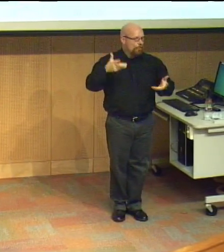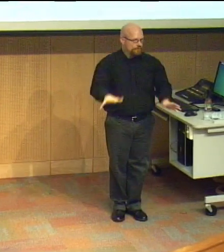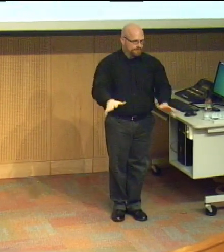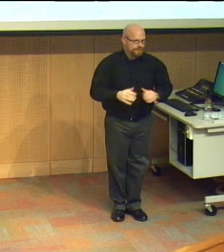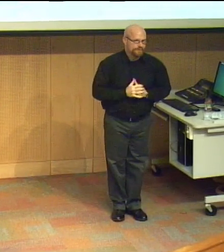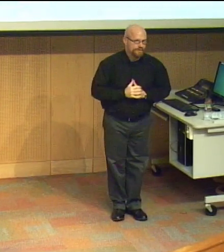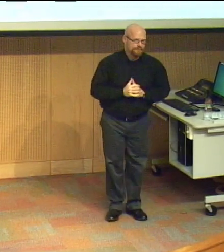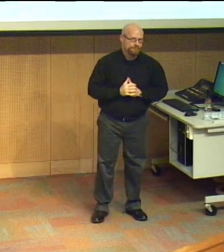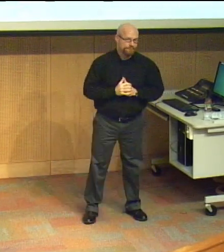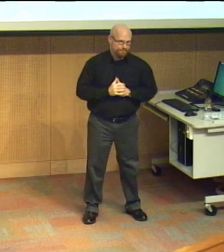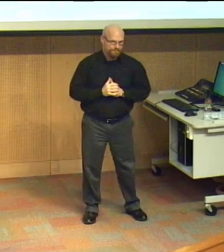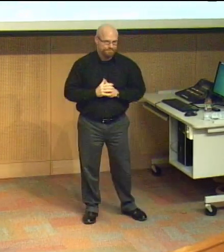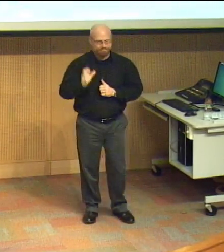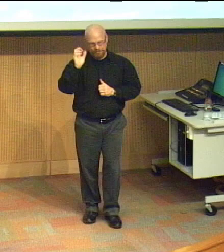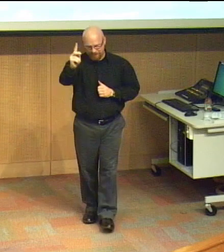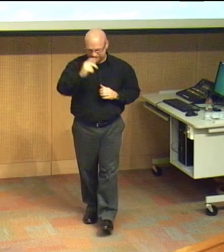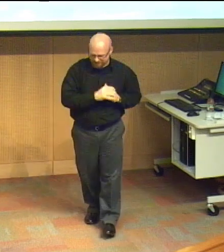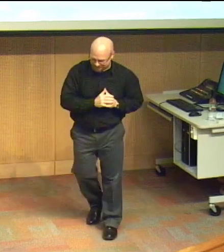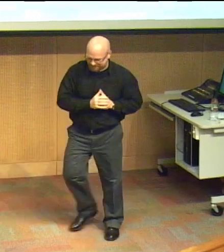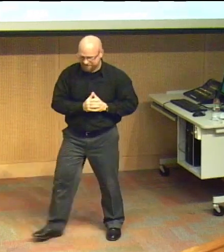with Hearing Loss.